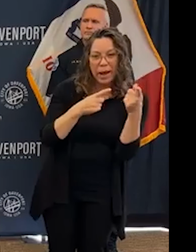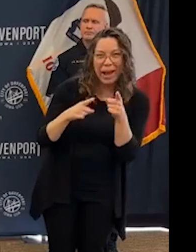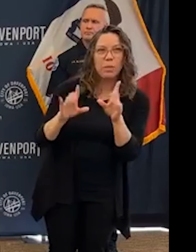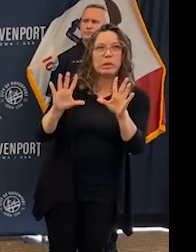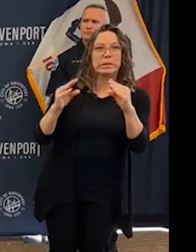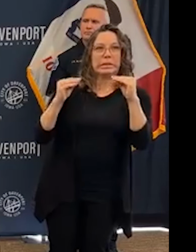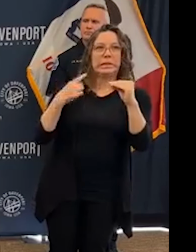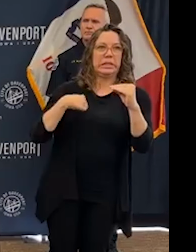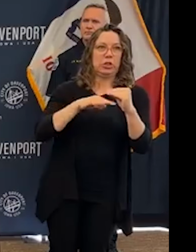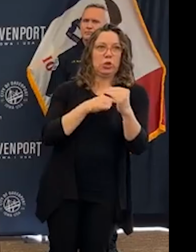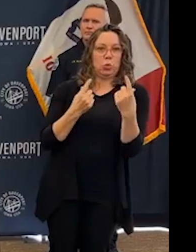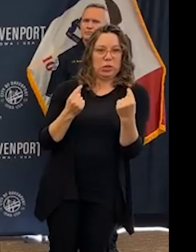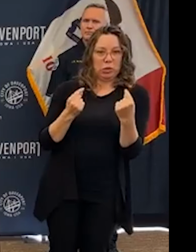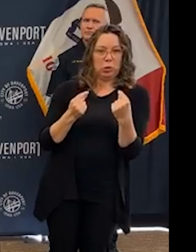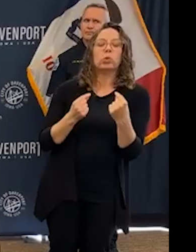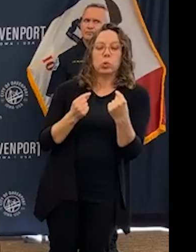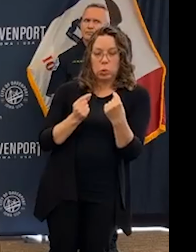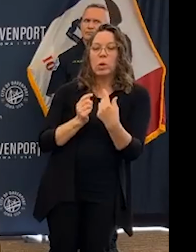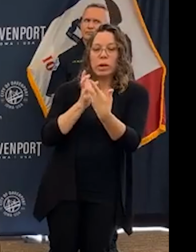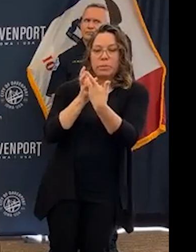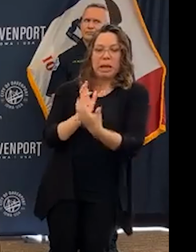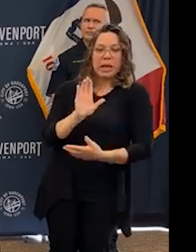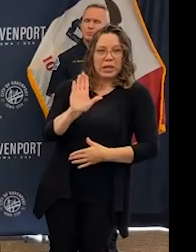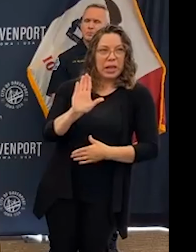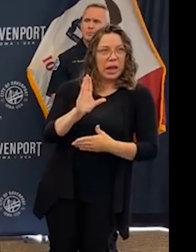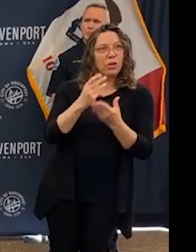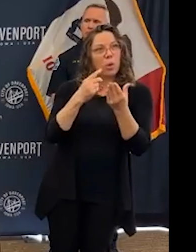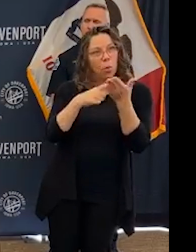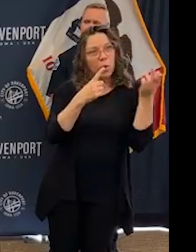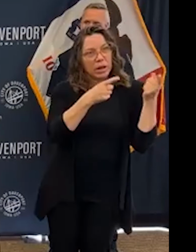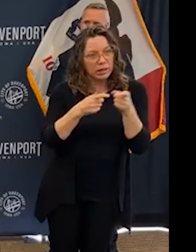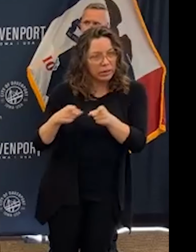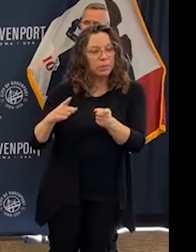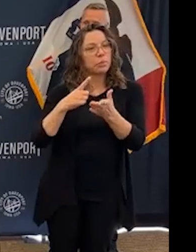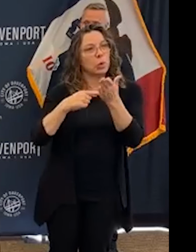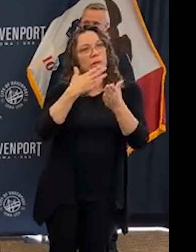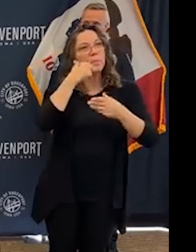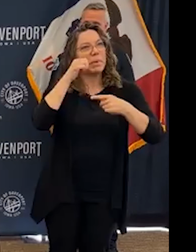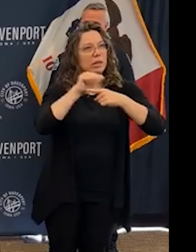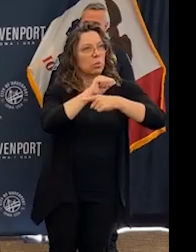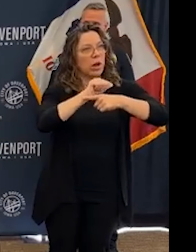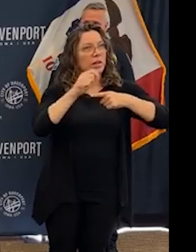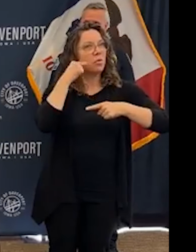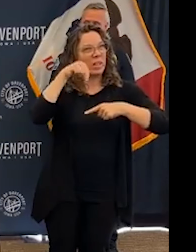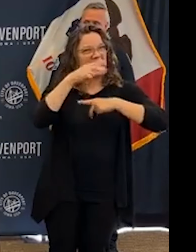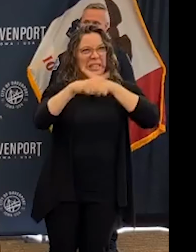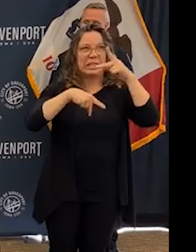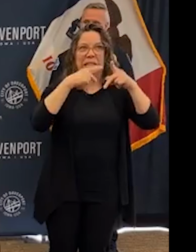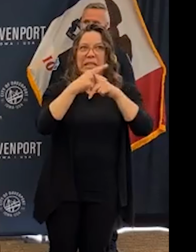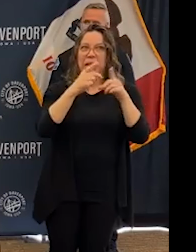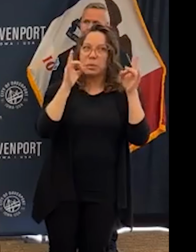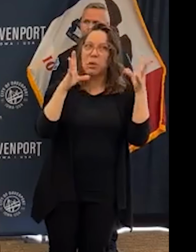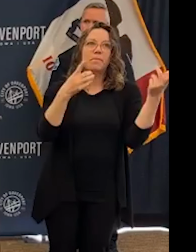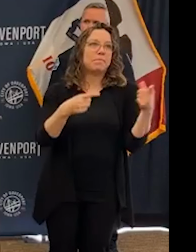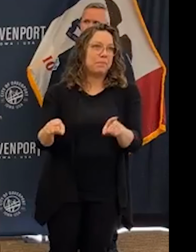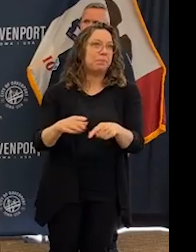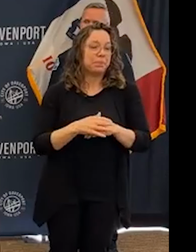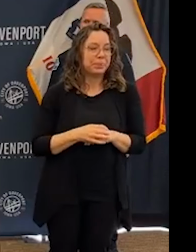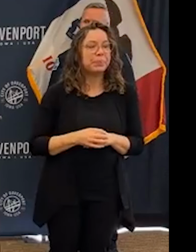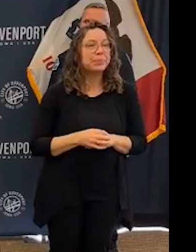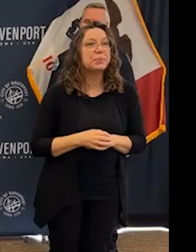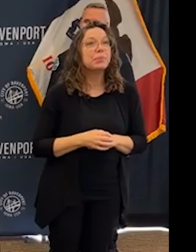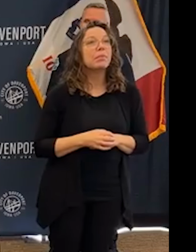we are doing things and according to the protocols that are established and best practices for this type of event. We